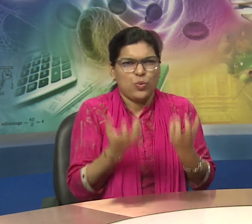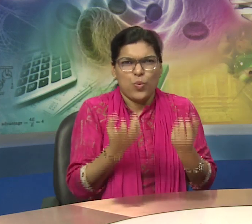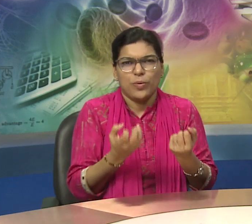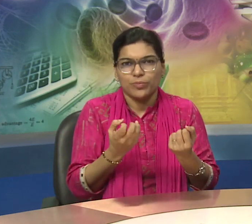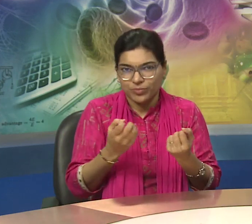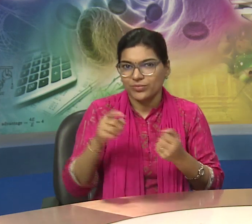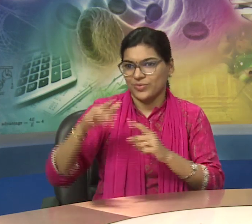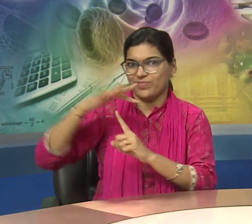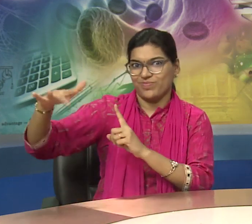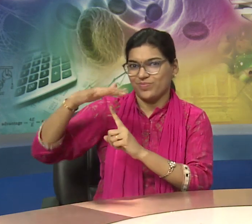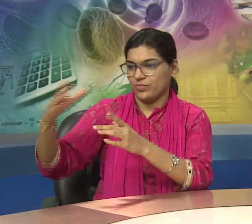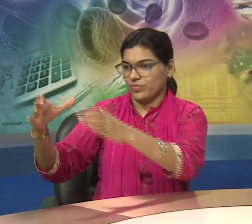connection is used for